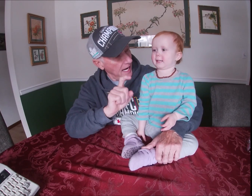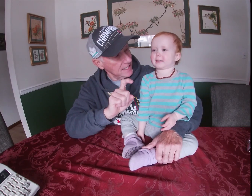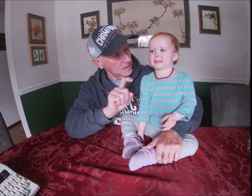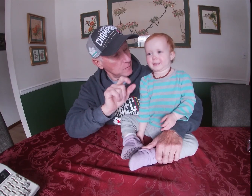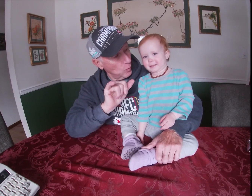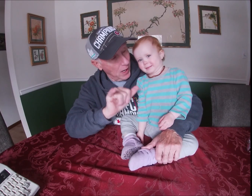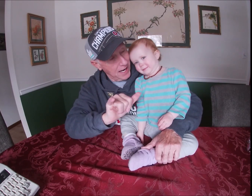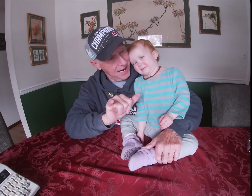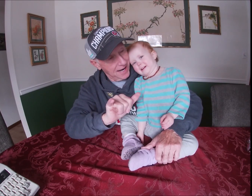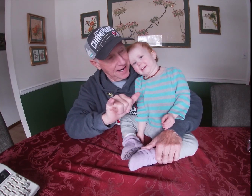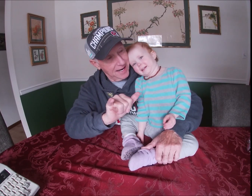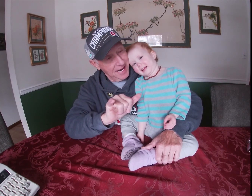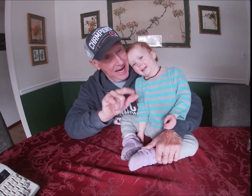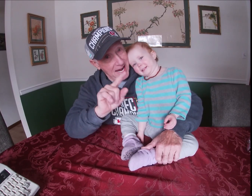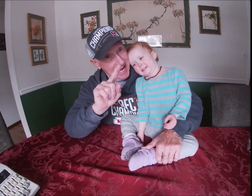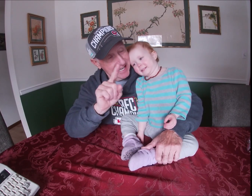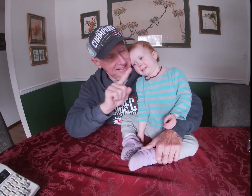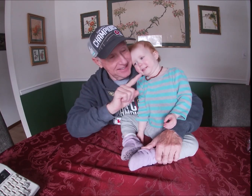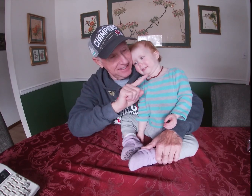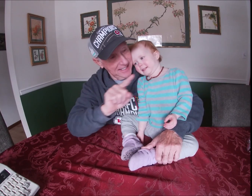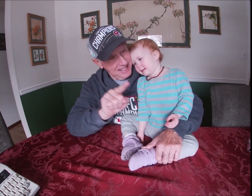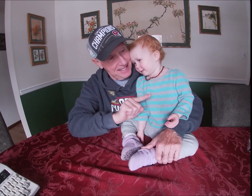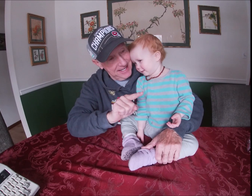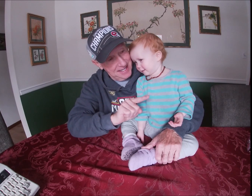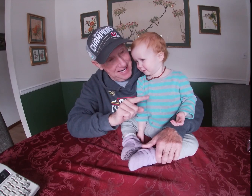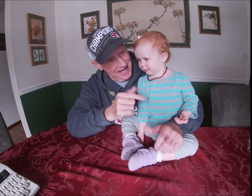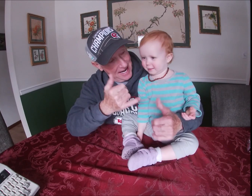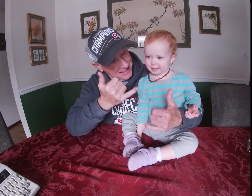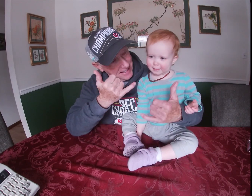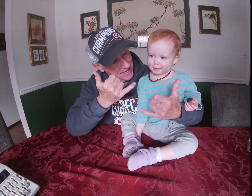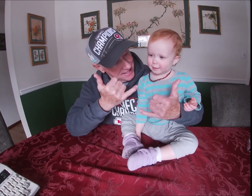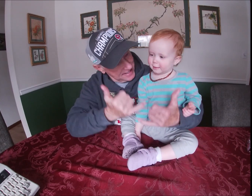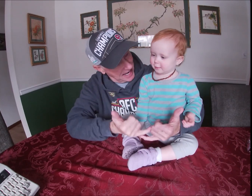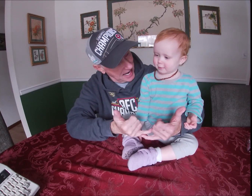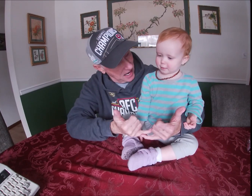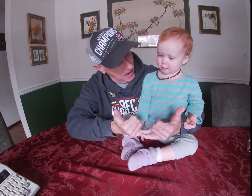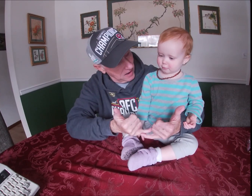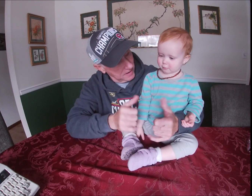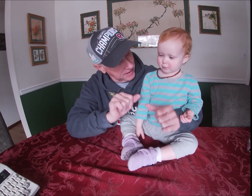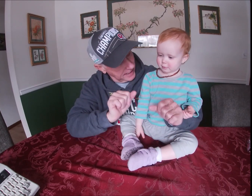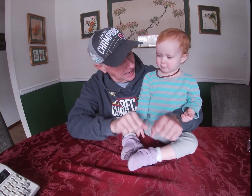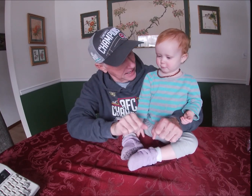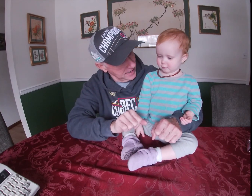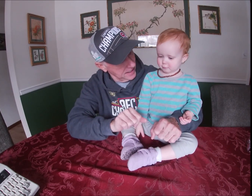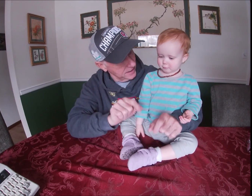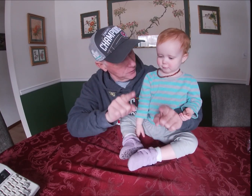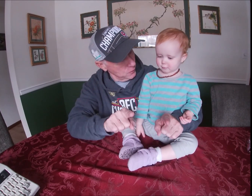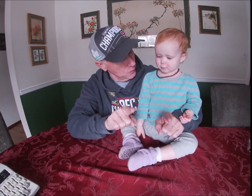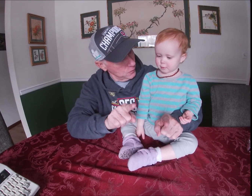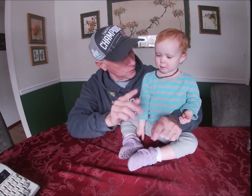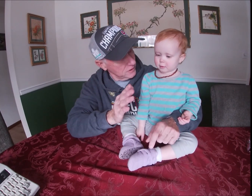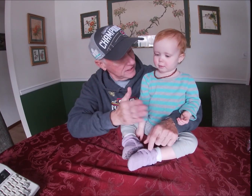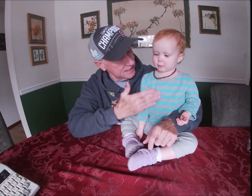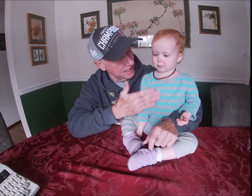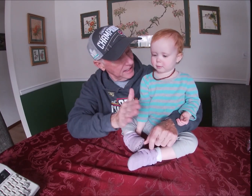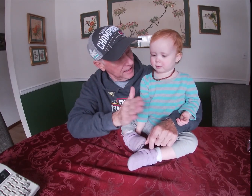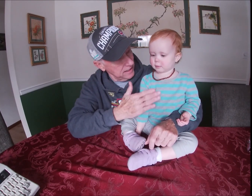X, Y, and Z. Say now, can you